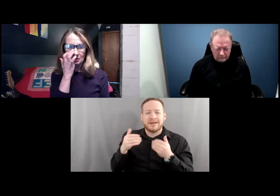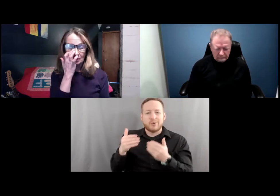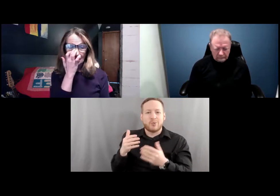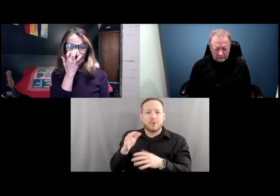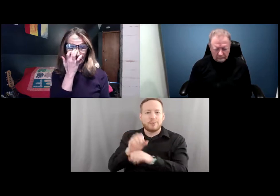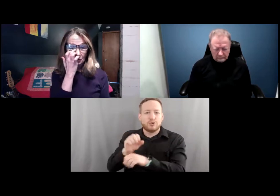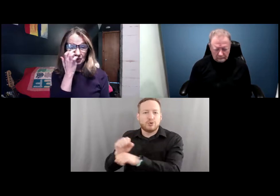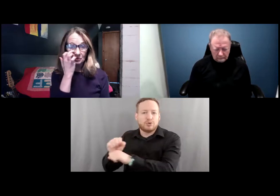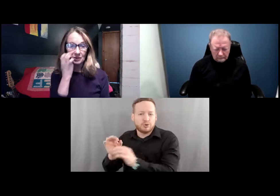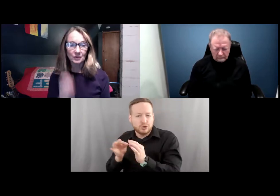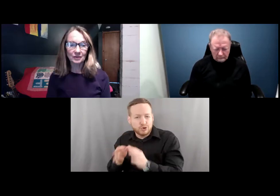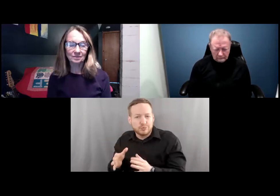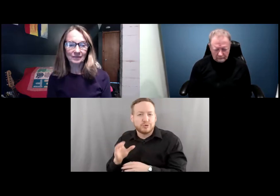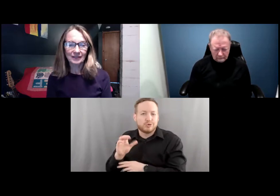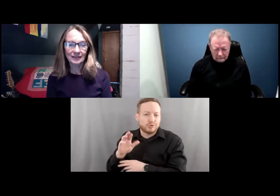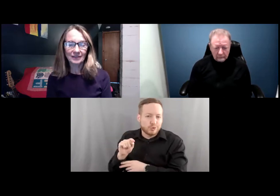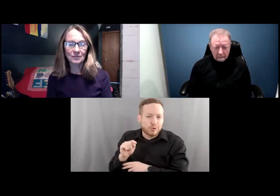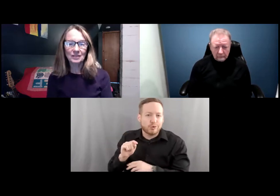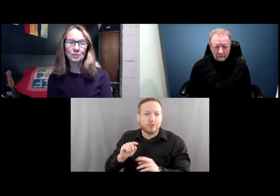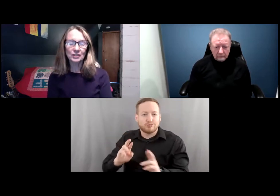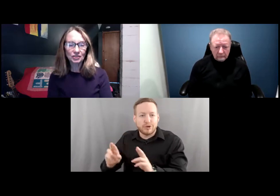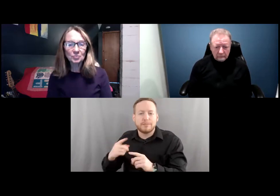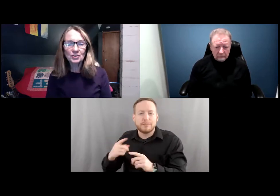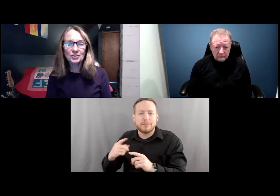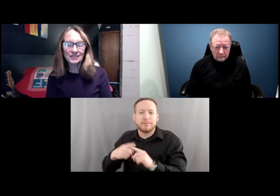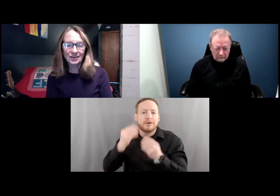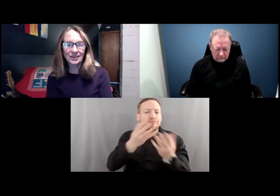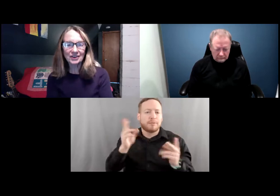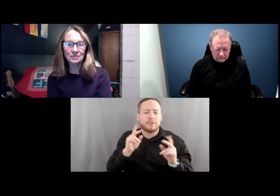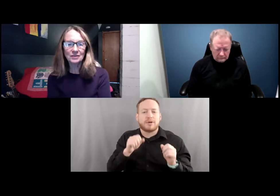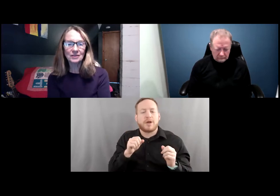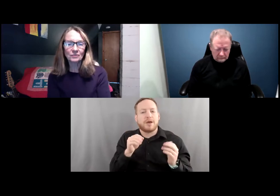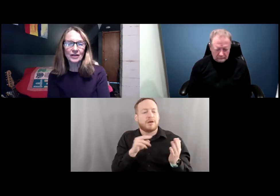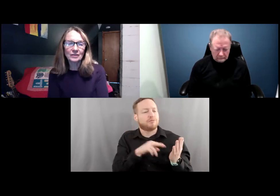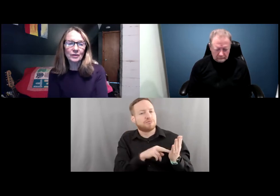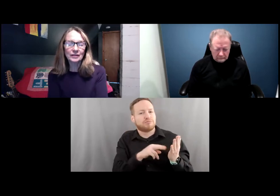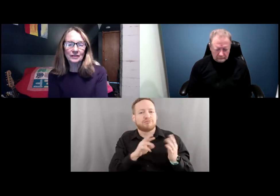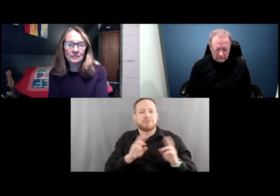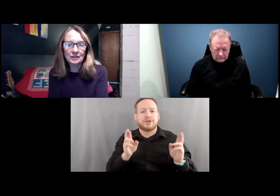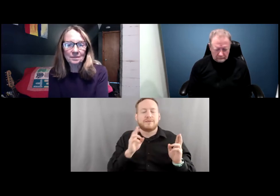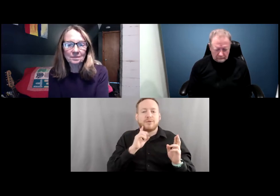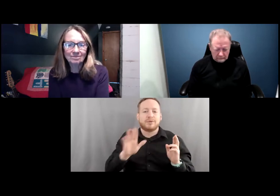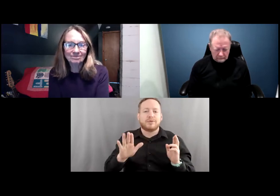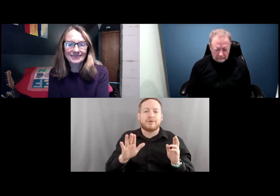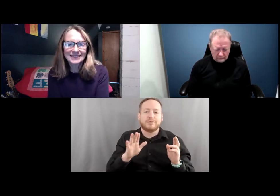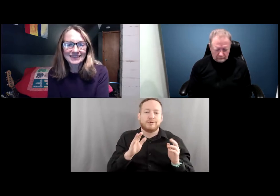public for 2021. And we can book interpreters and cart and be ready well ahead of time.